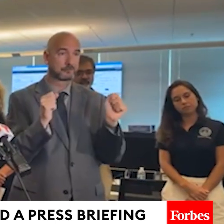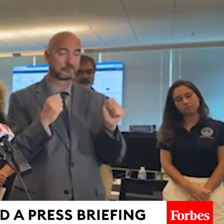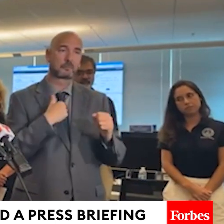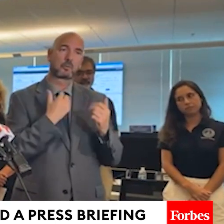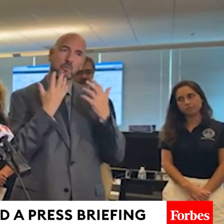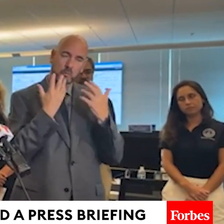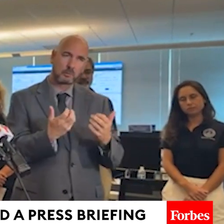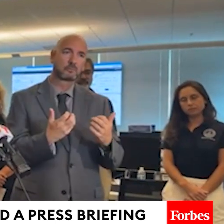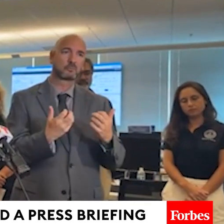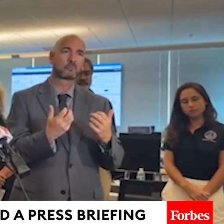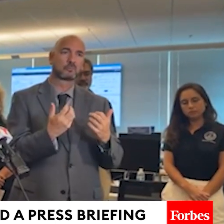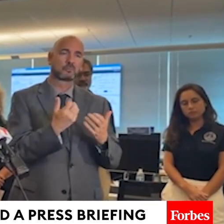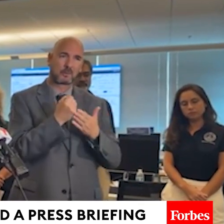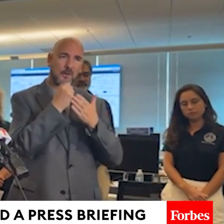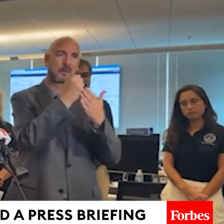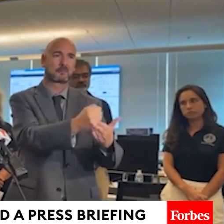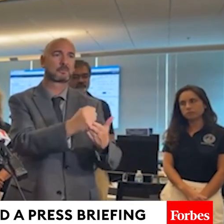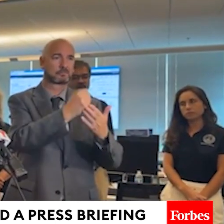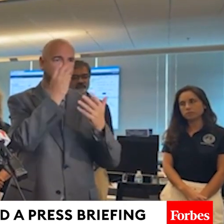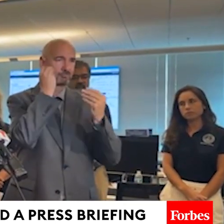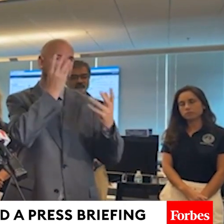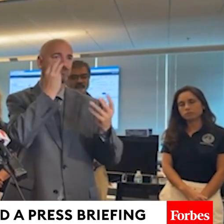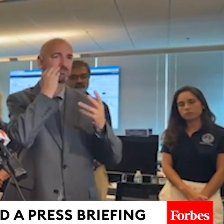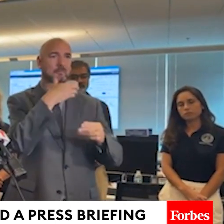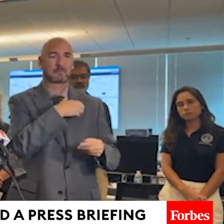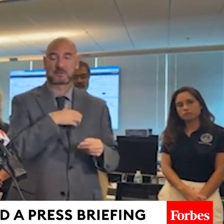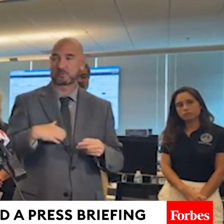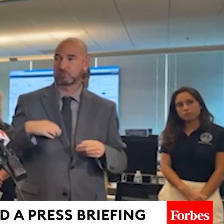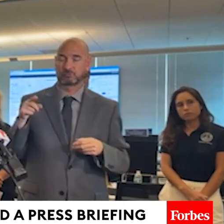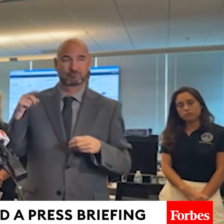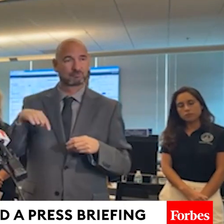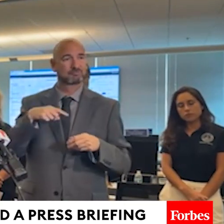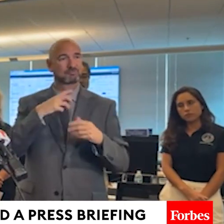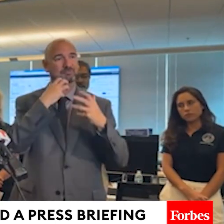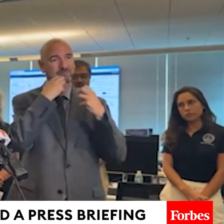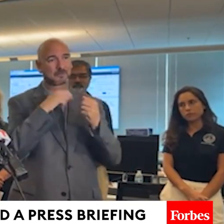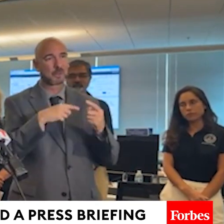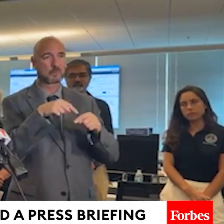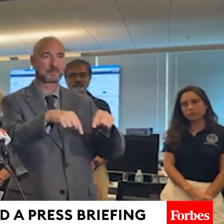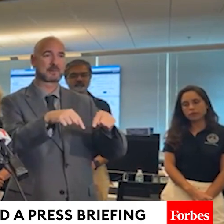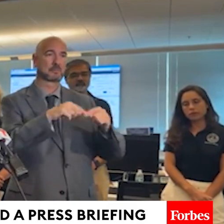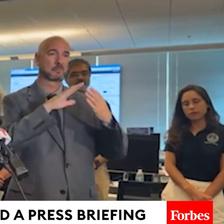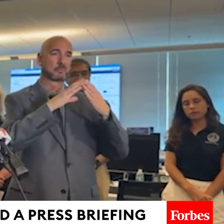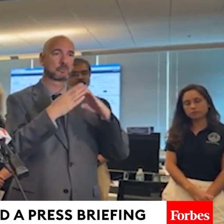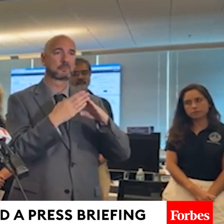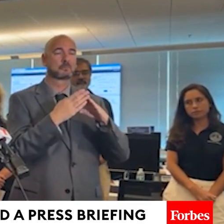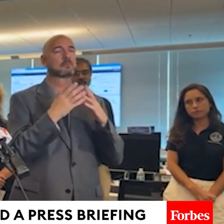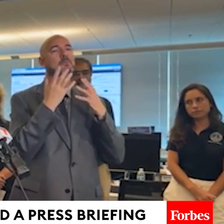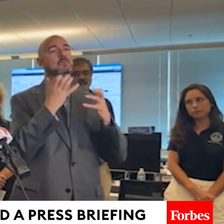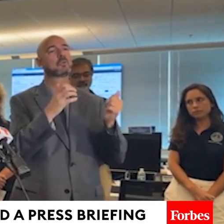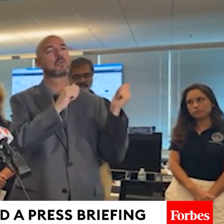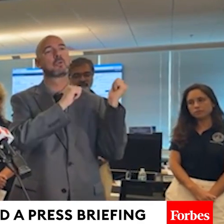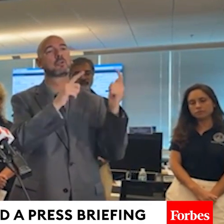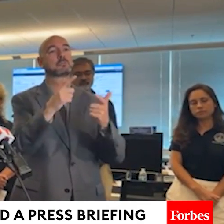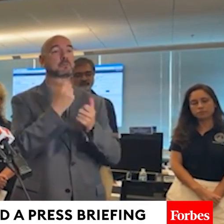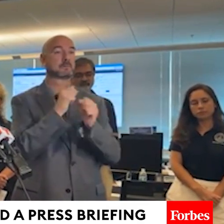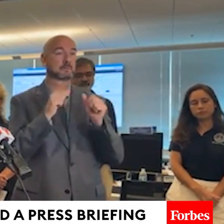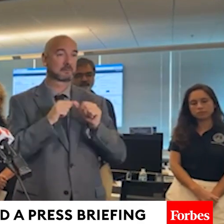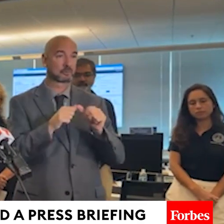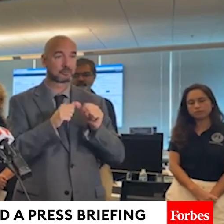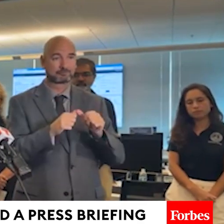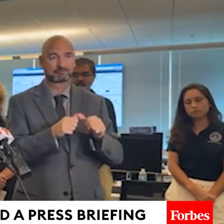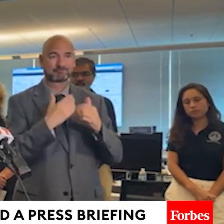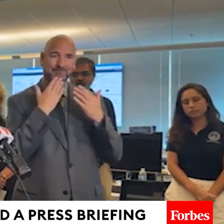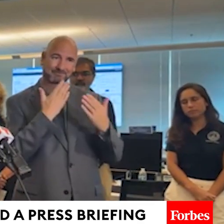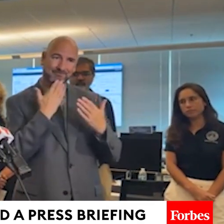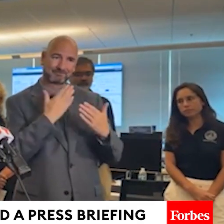mayor cares about her community, and that's why we're here, continue to put the message out there. So we want everyone to stay safe. Now